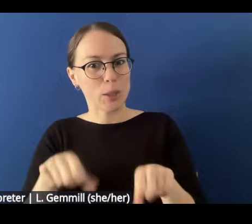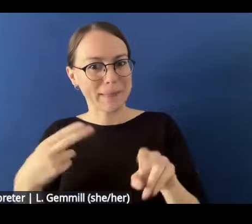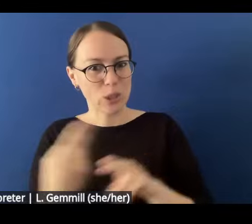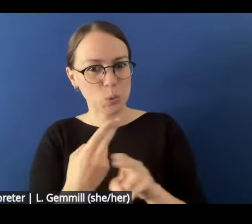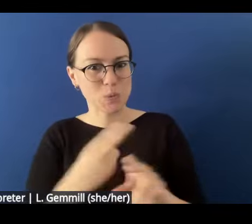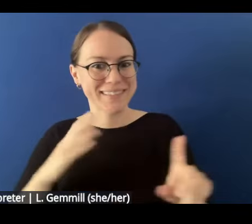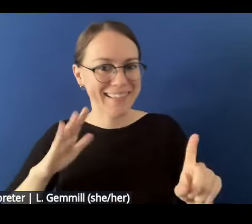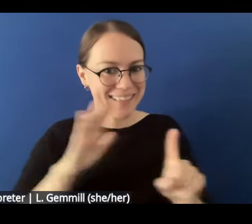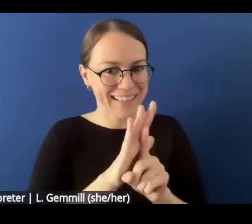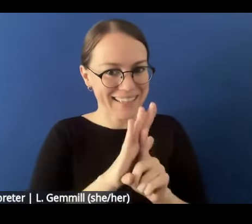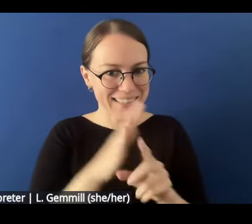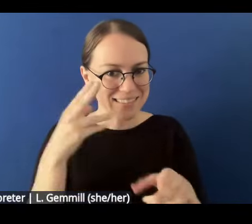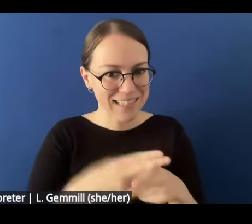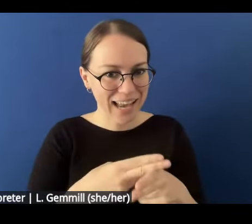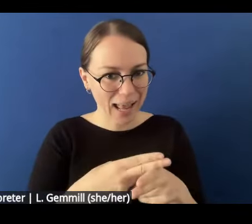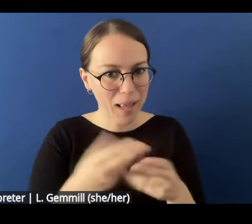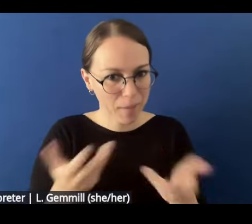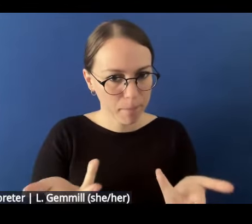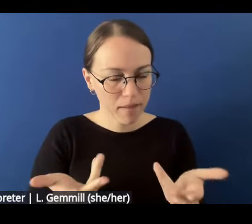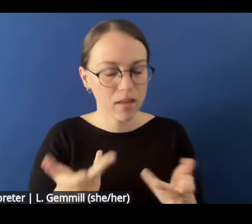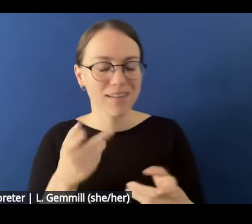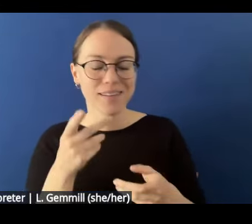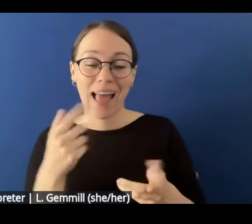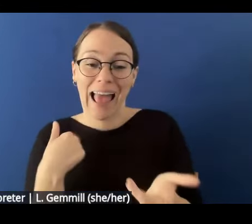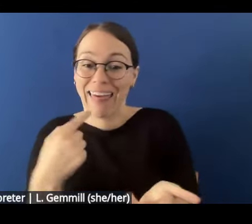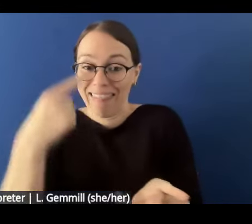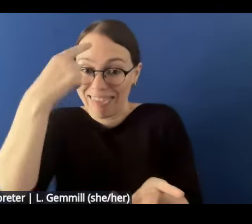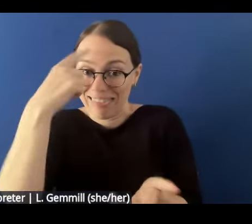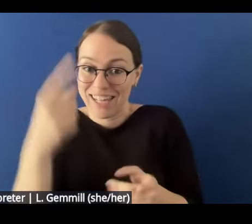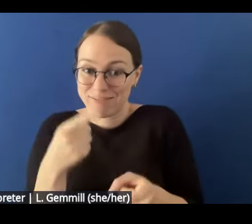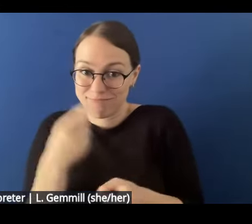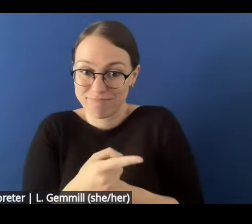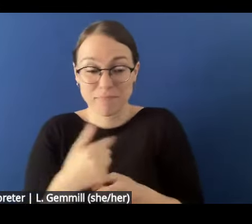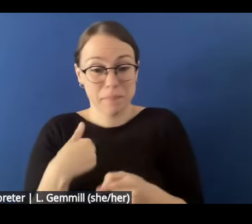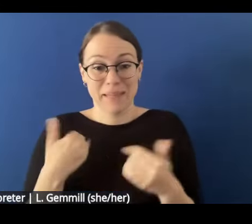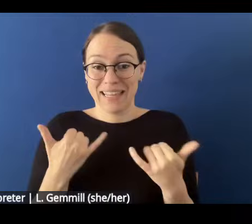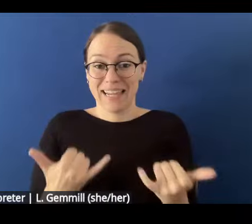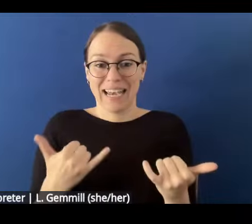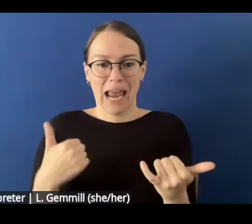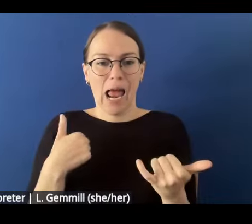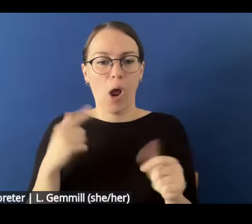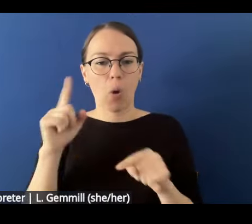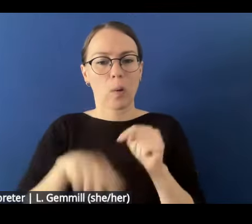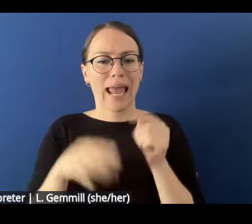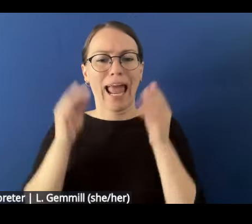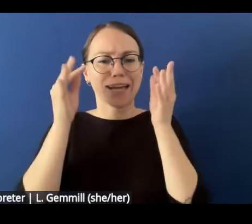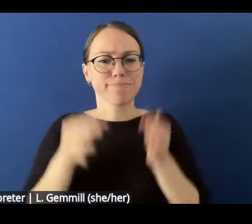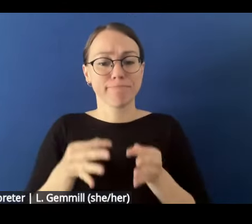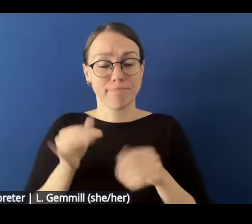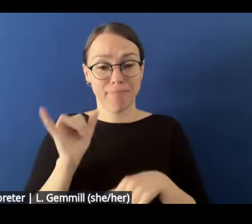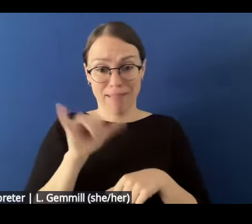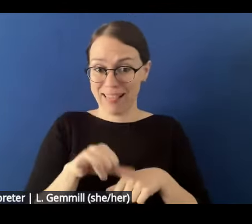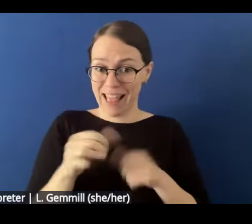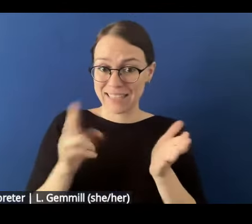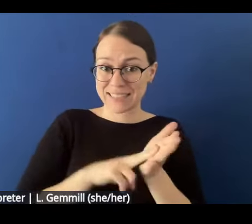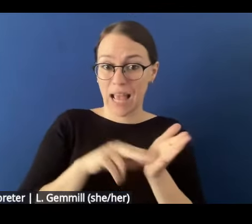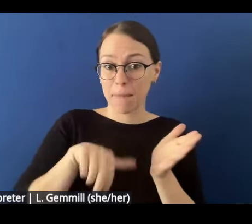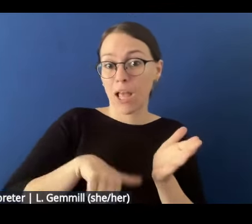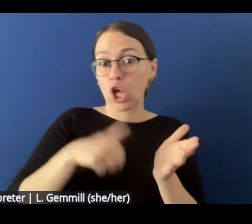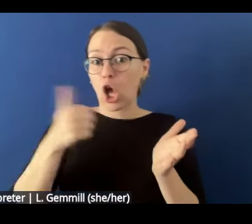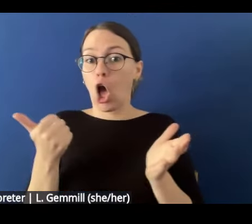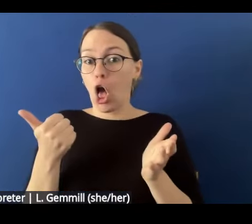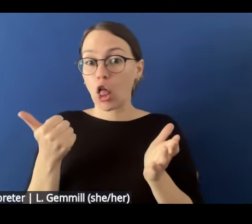know sitting here whether this was signed by a third person pretending to be